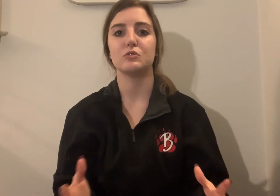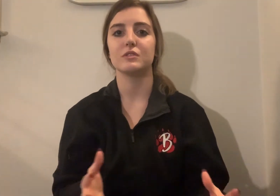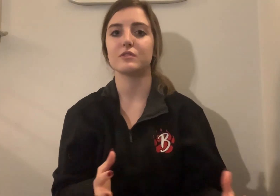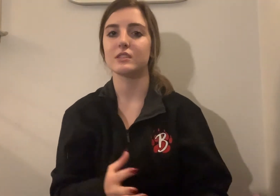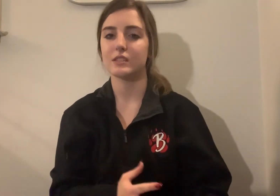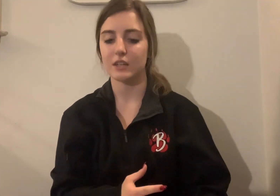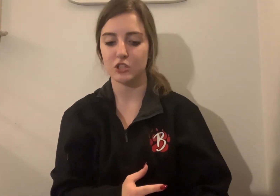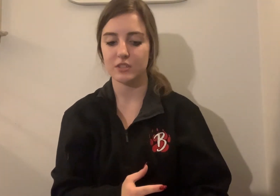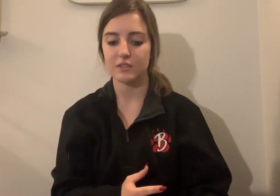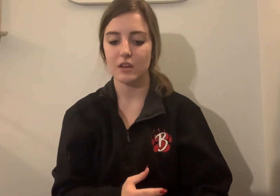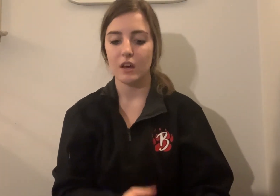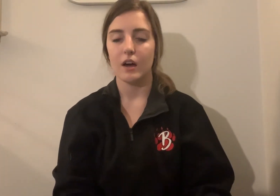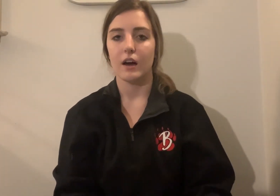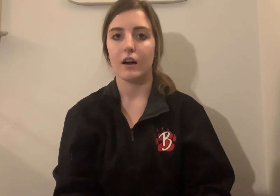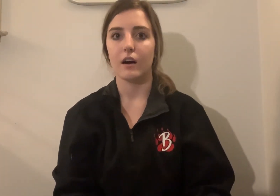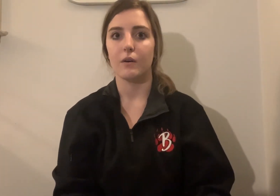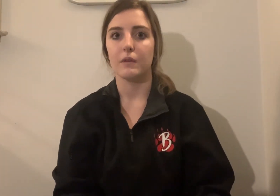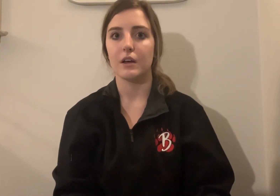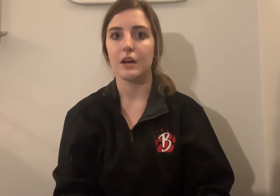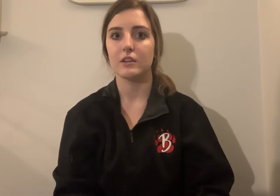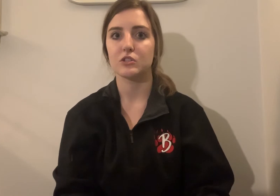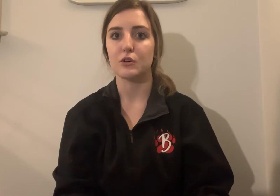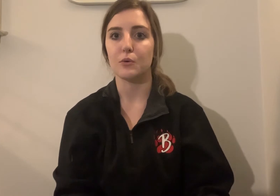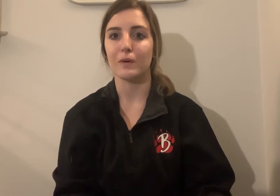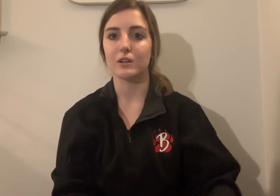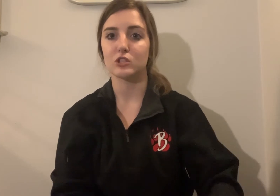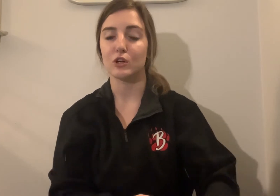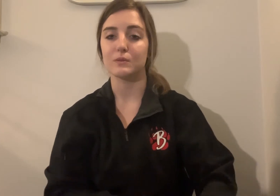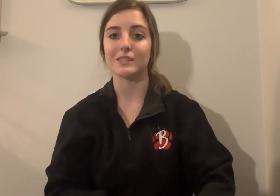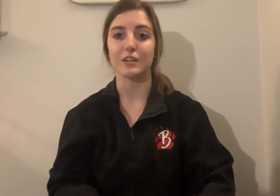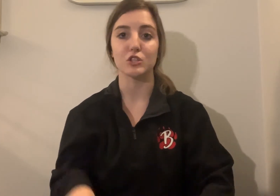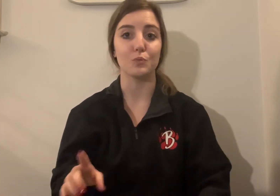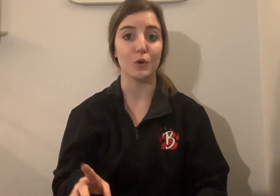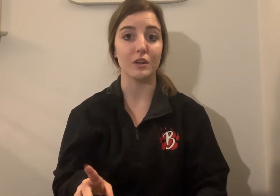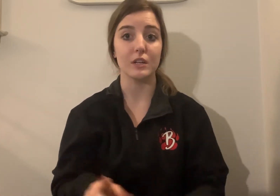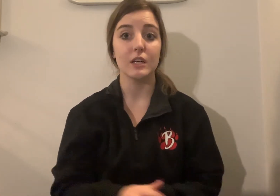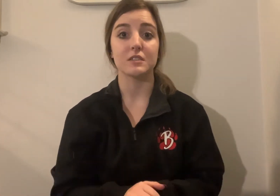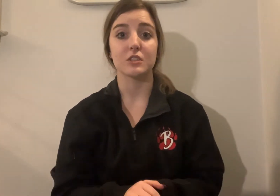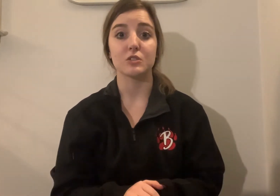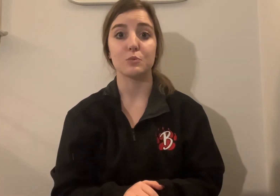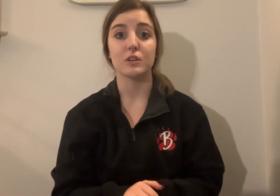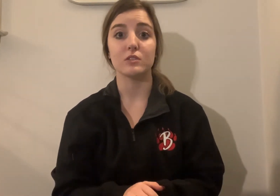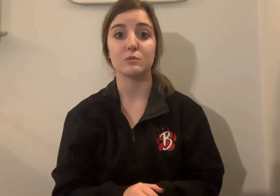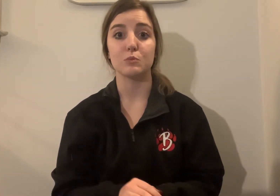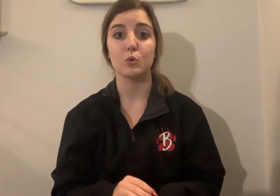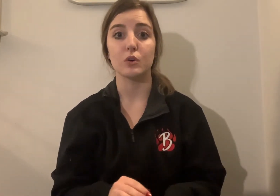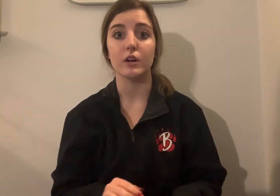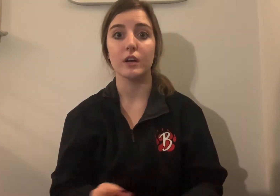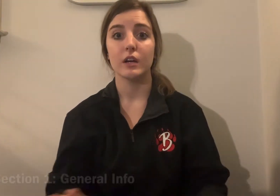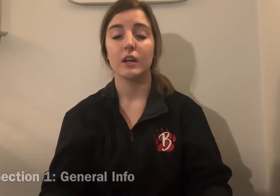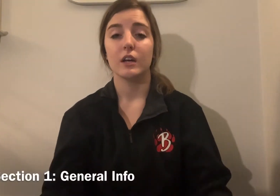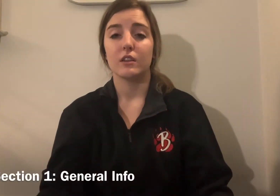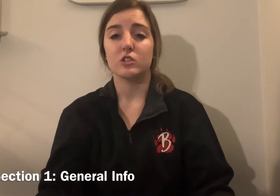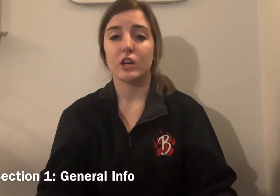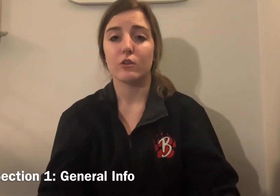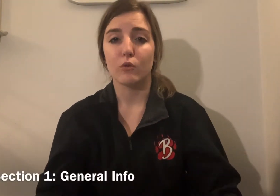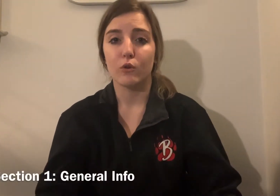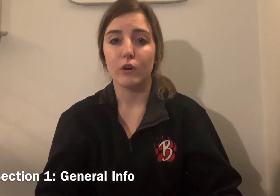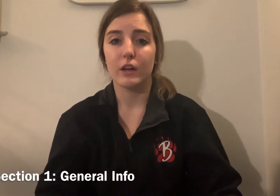different sections. So we're going to start with section 1. Section 1 is more the general